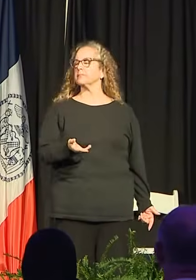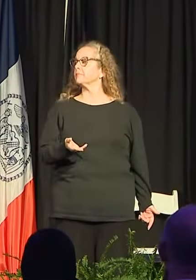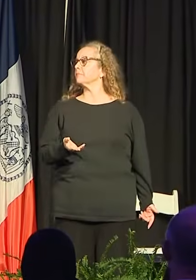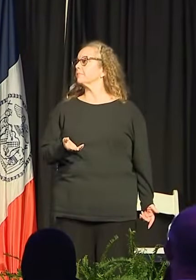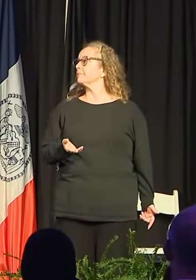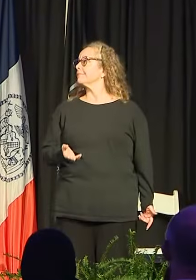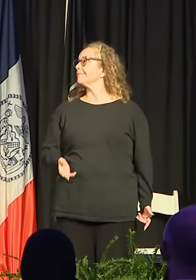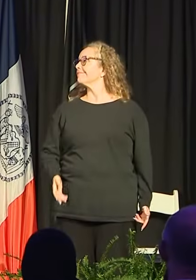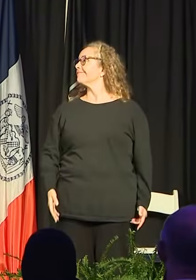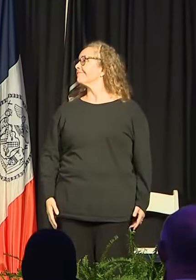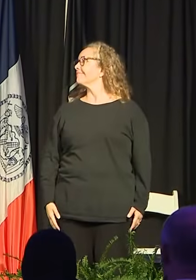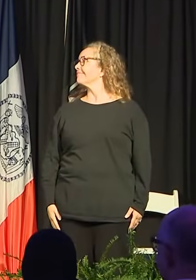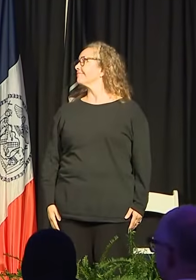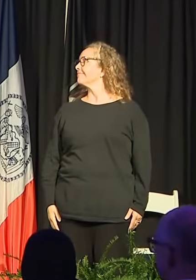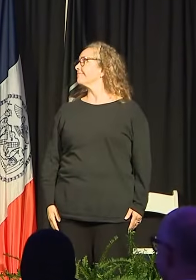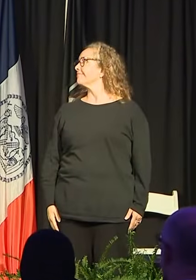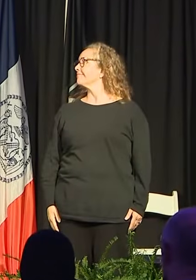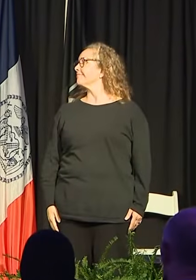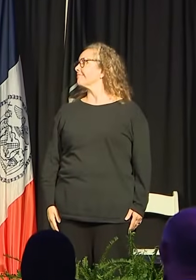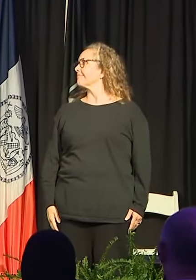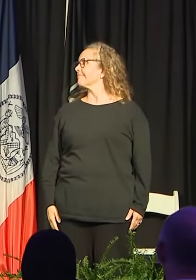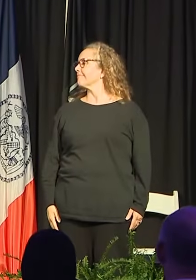Okay. Oh, I wanted a picture.